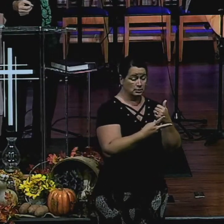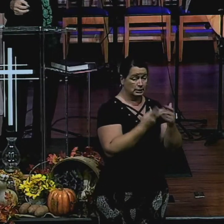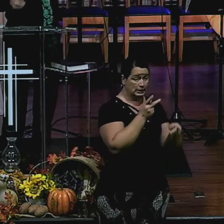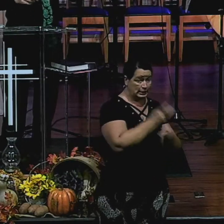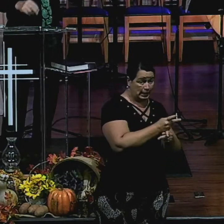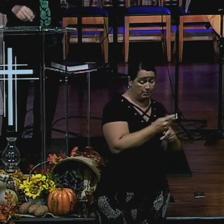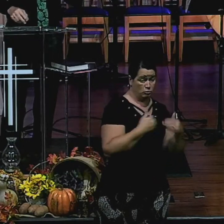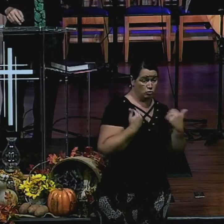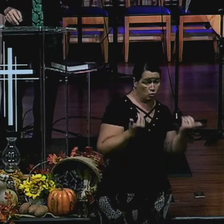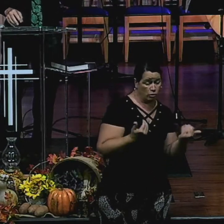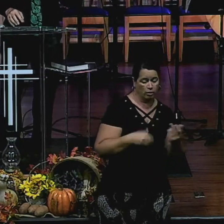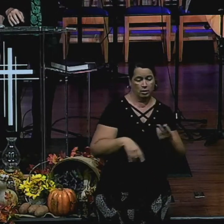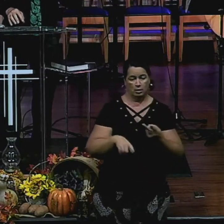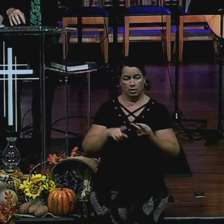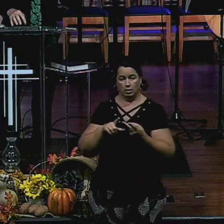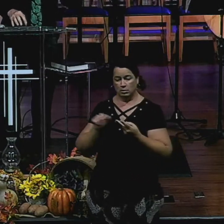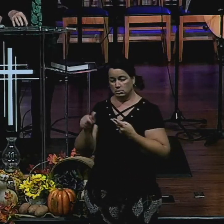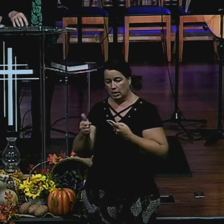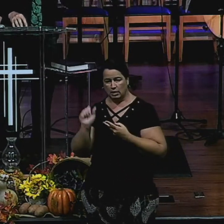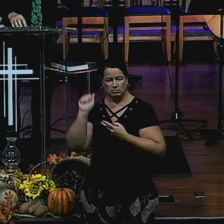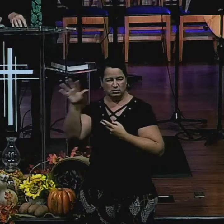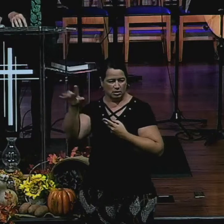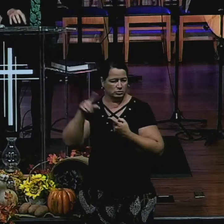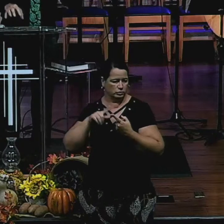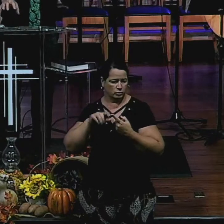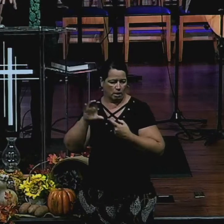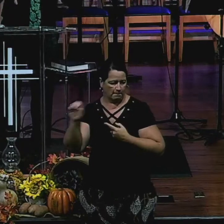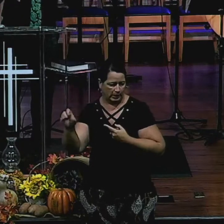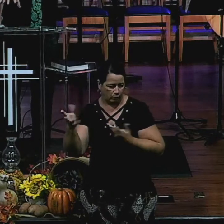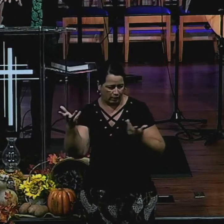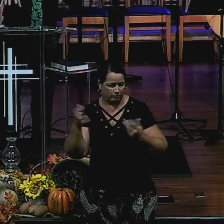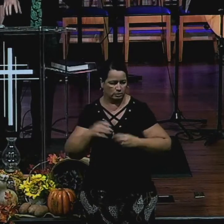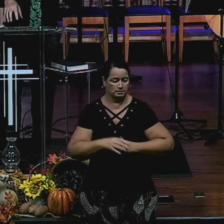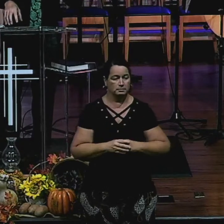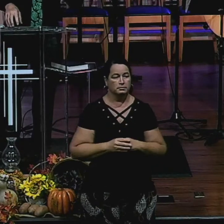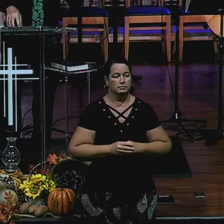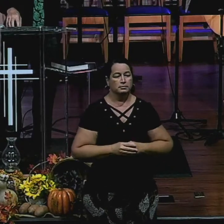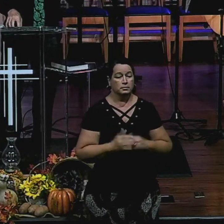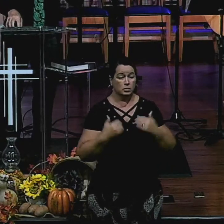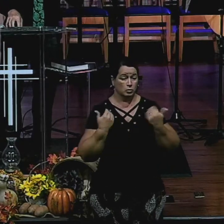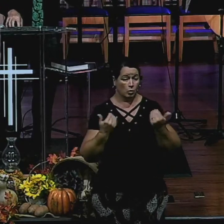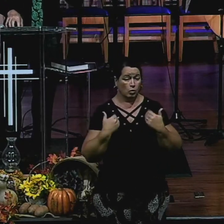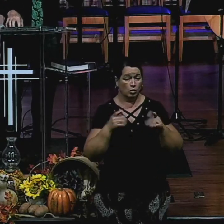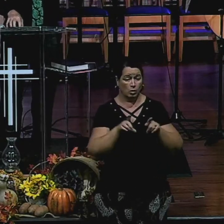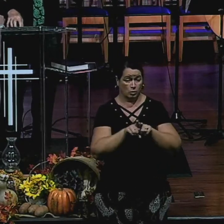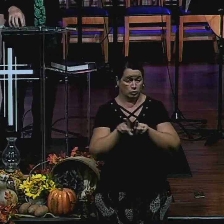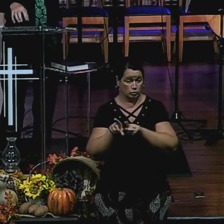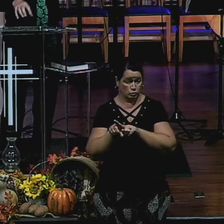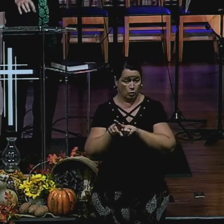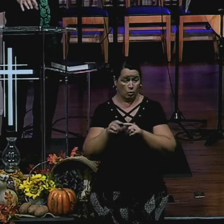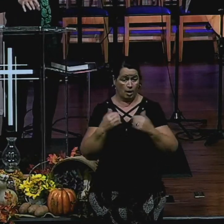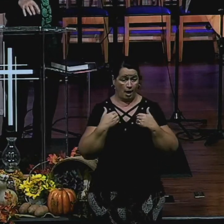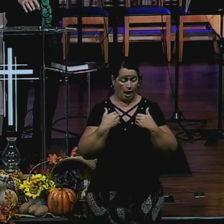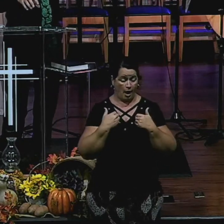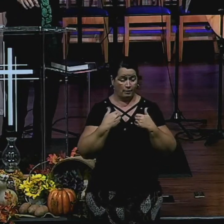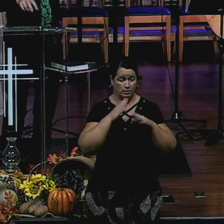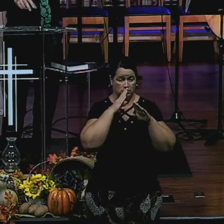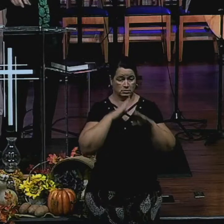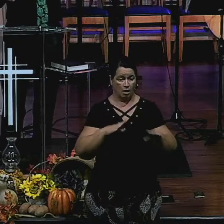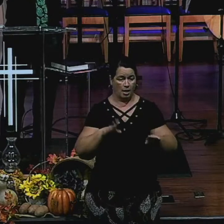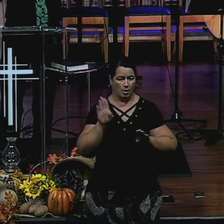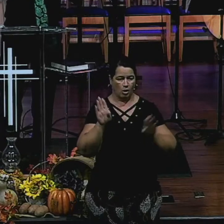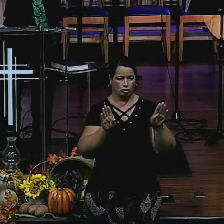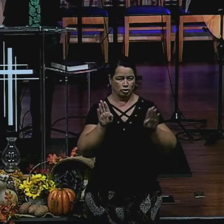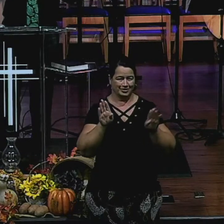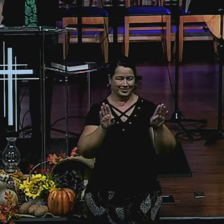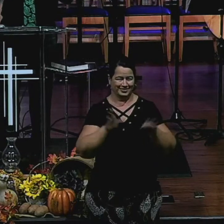recoup your money if you just use a few of those coupons. Our youth are also going to be hosting a silent